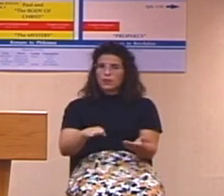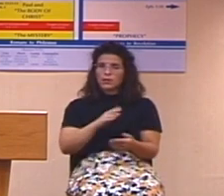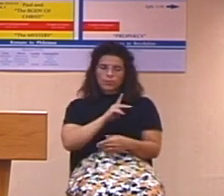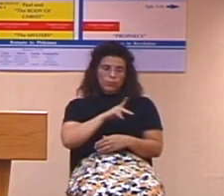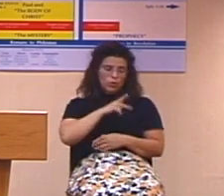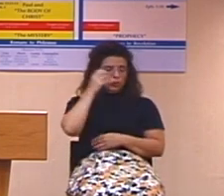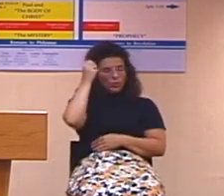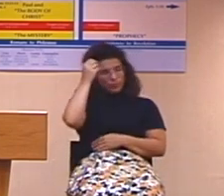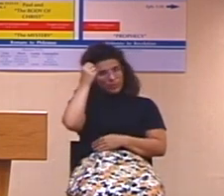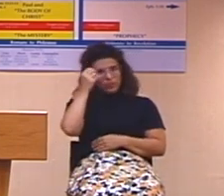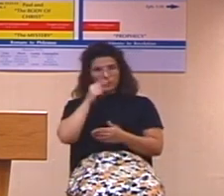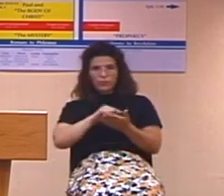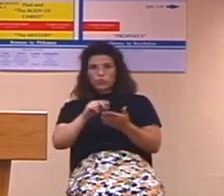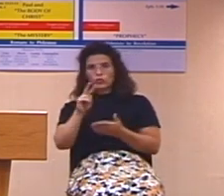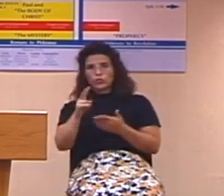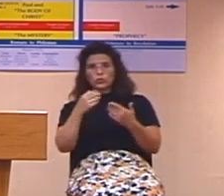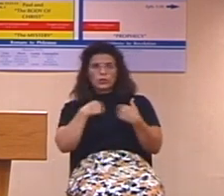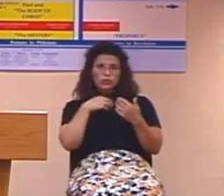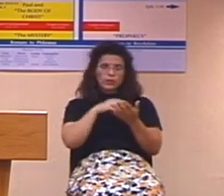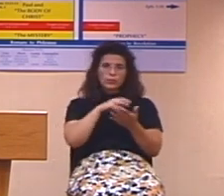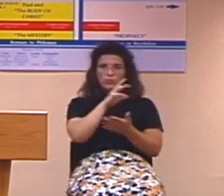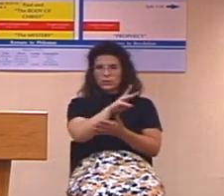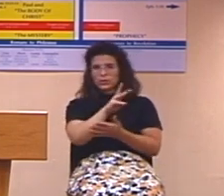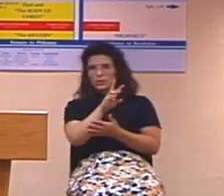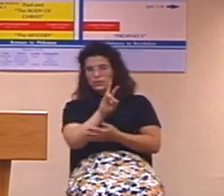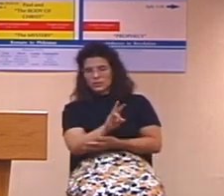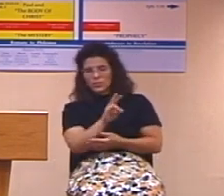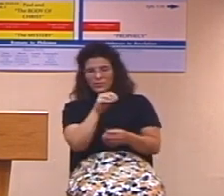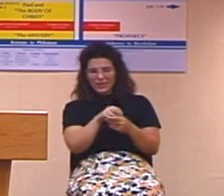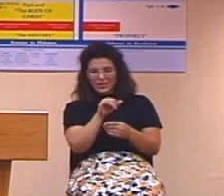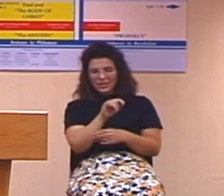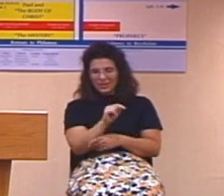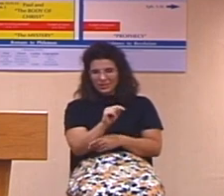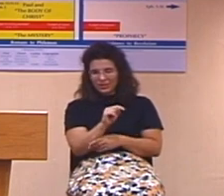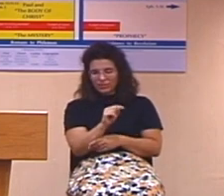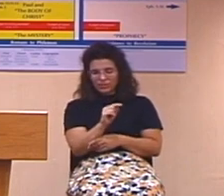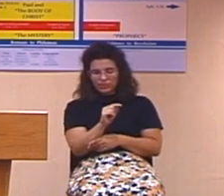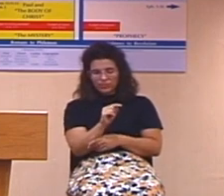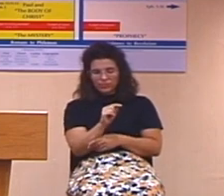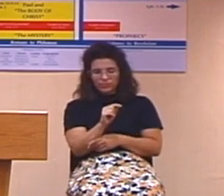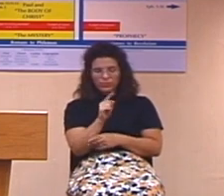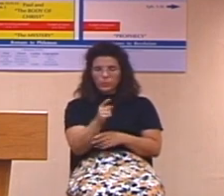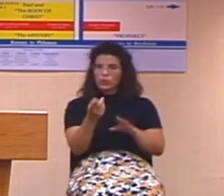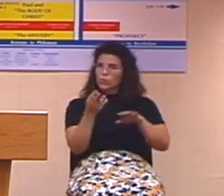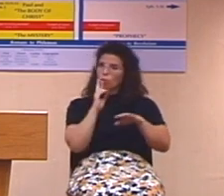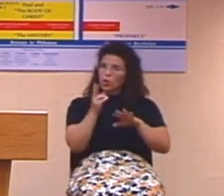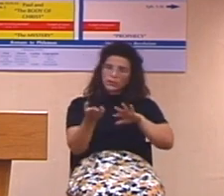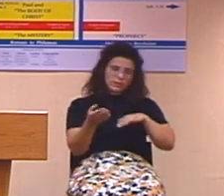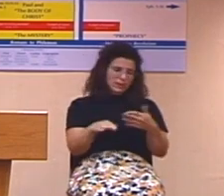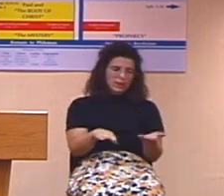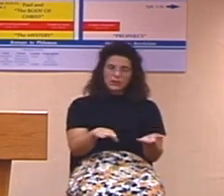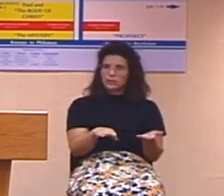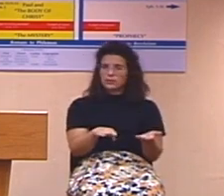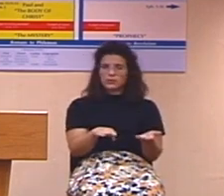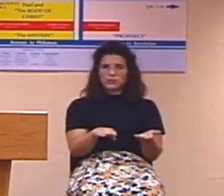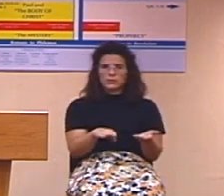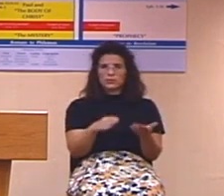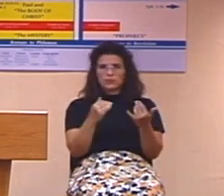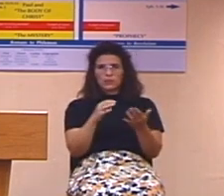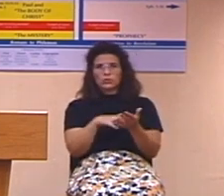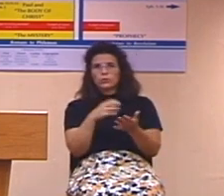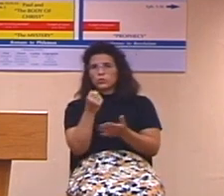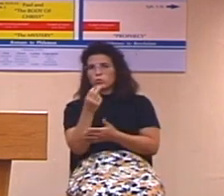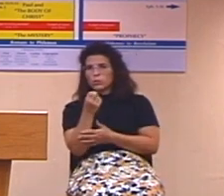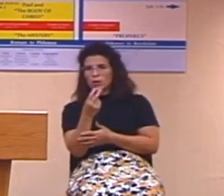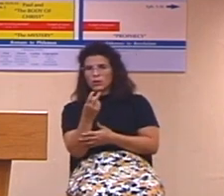Personal opinion, verse 2, has got chapter 6 and chapter 7 in it. You're dead, man. Now in chapter